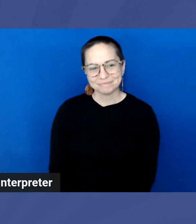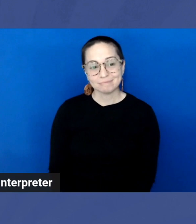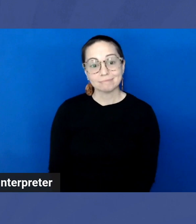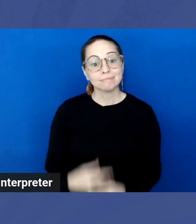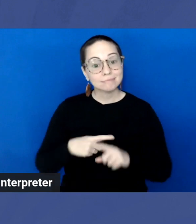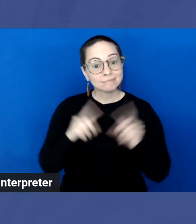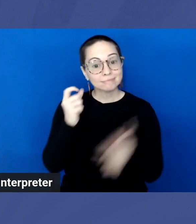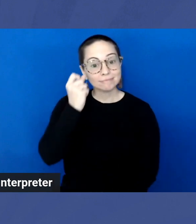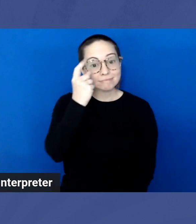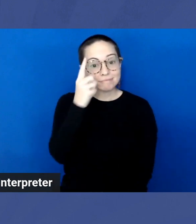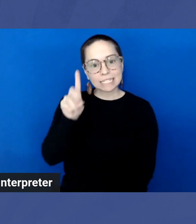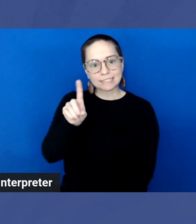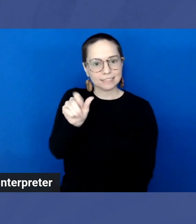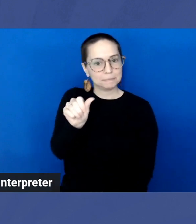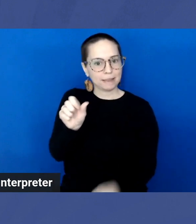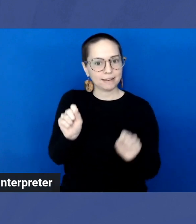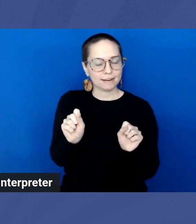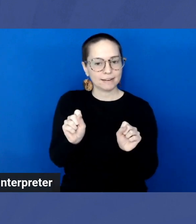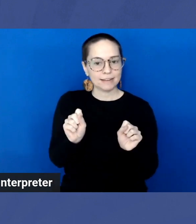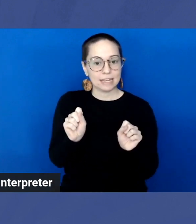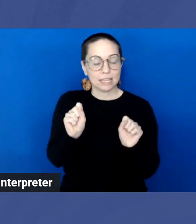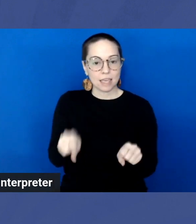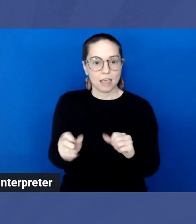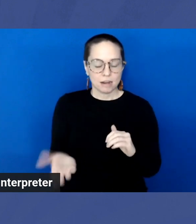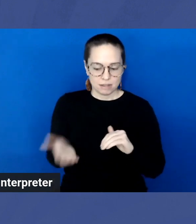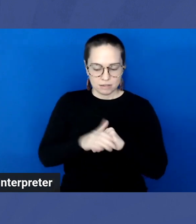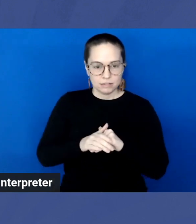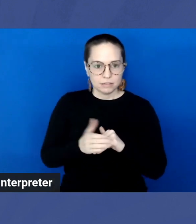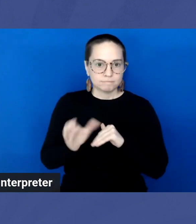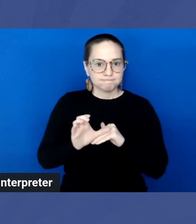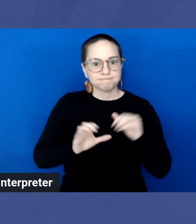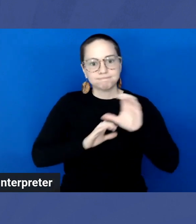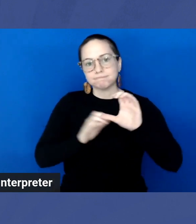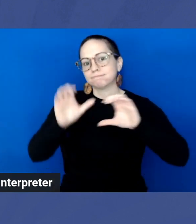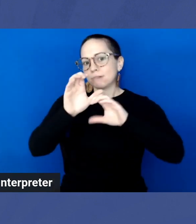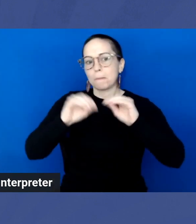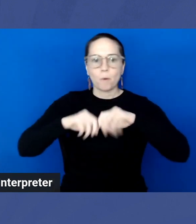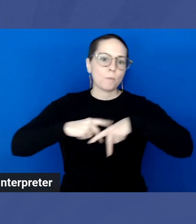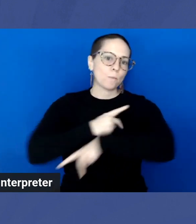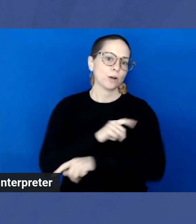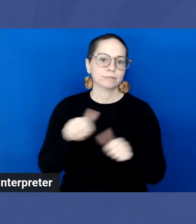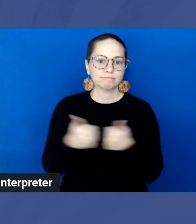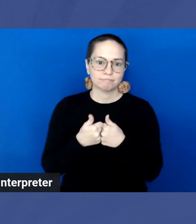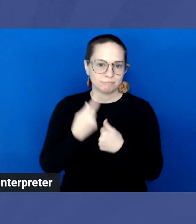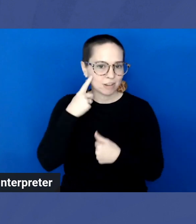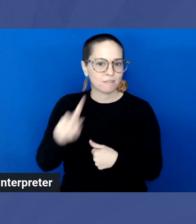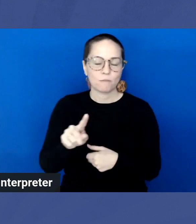However, disabilities can compound some of the challenges of working in the sex trade.